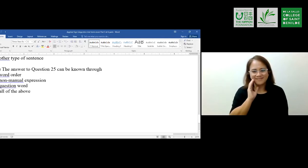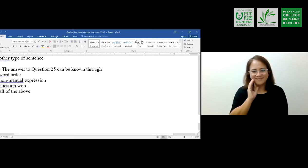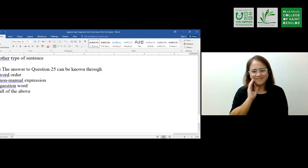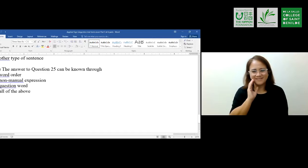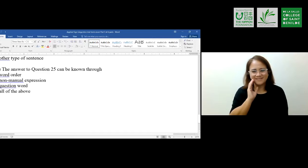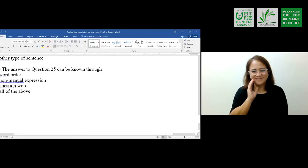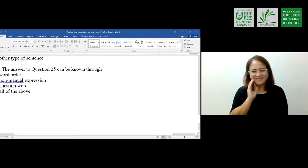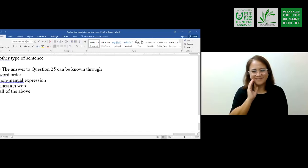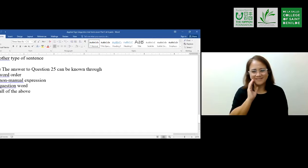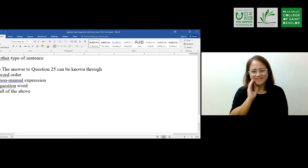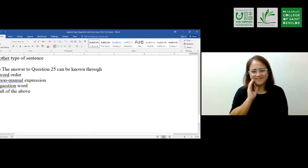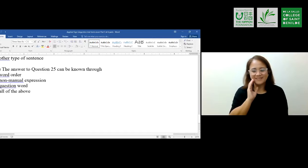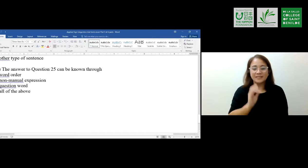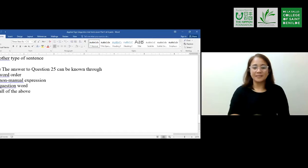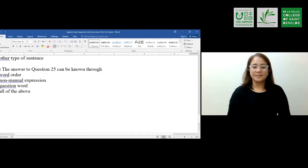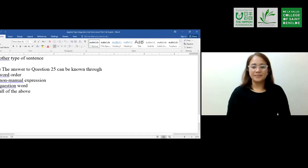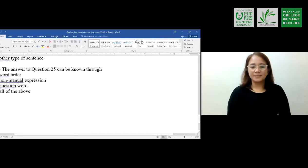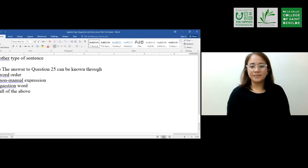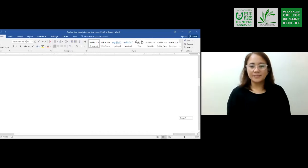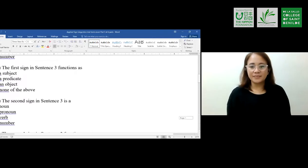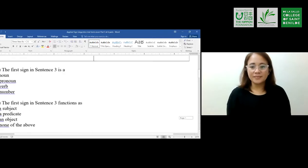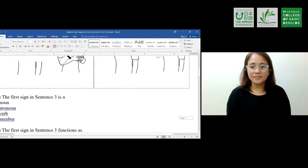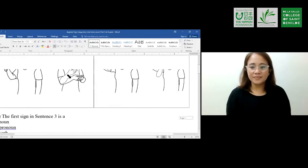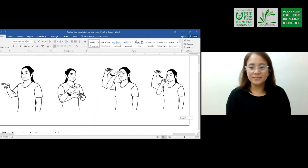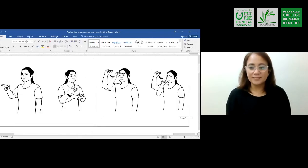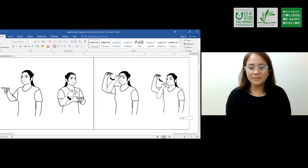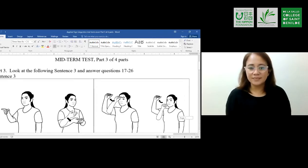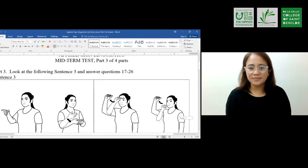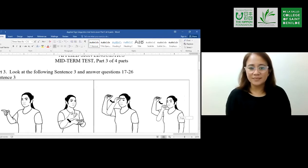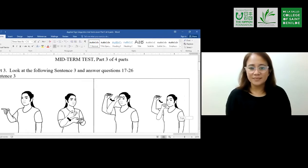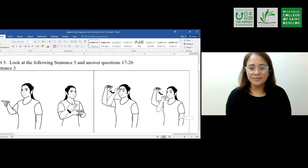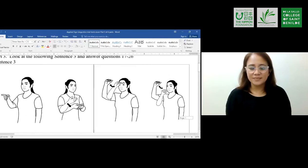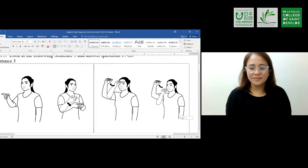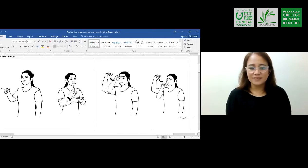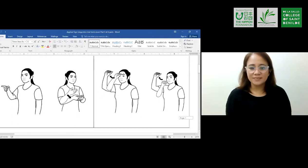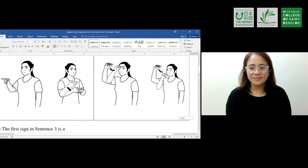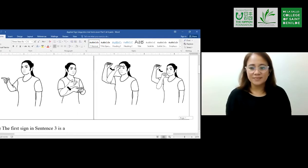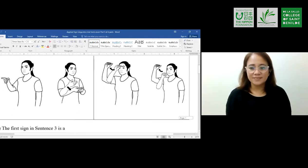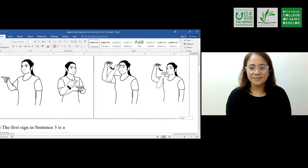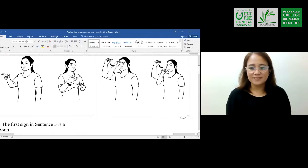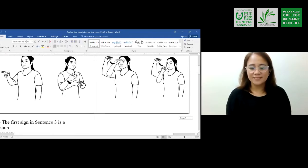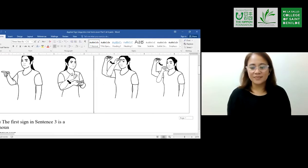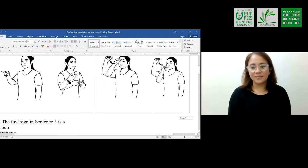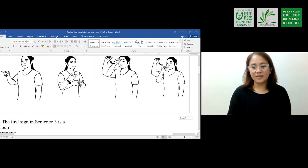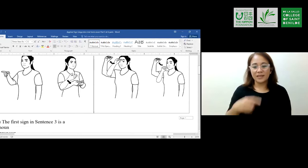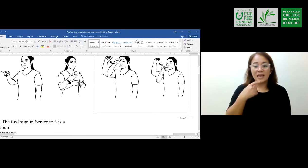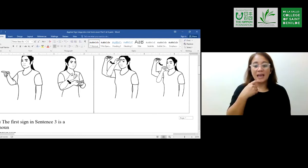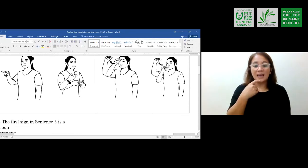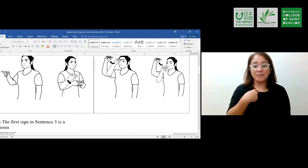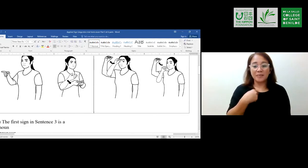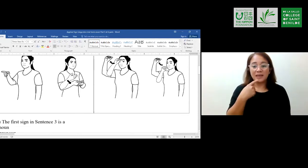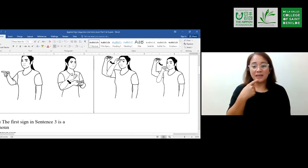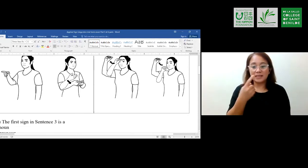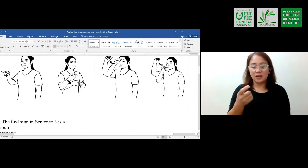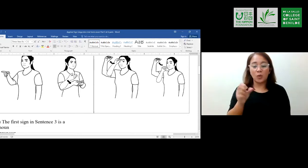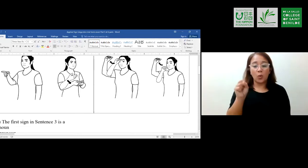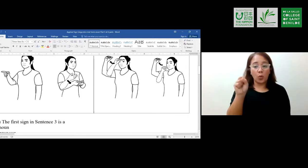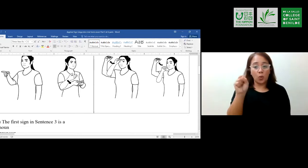I missed what was said. What was the last thing you said, Dr. Woody? I said, okay, I asked